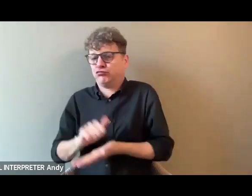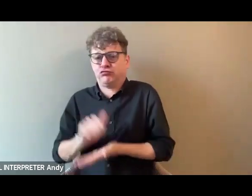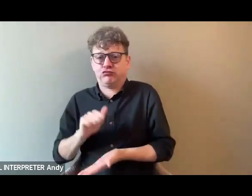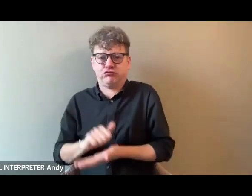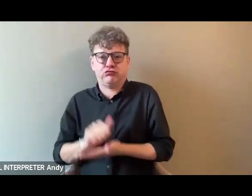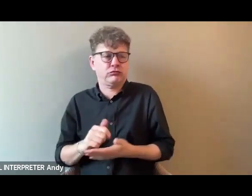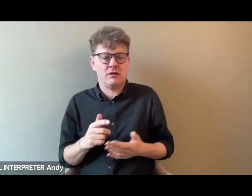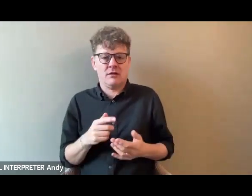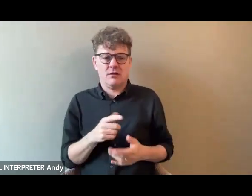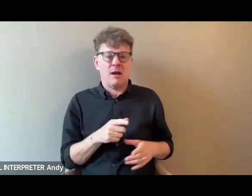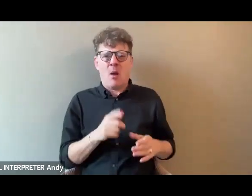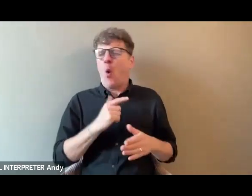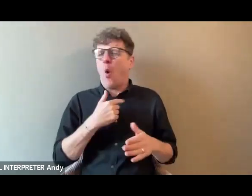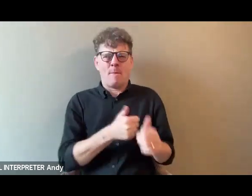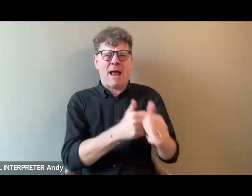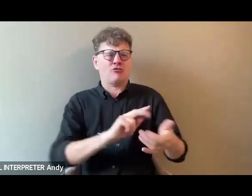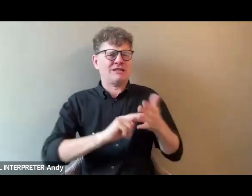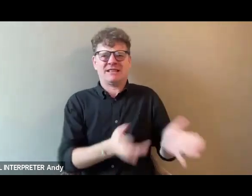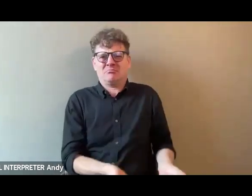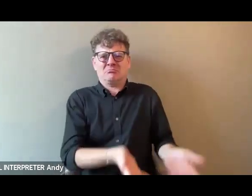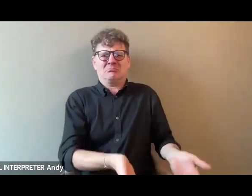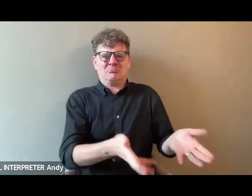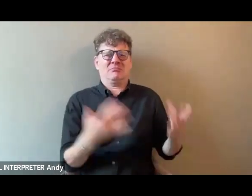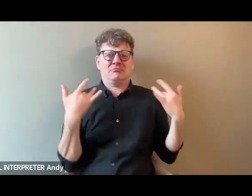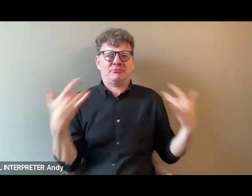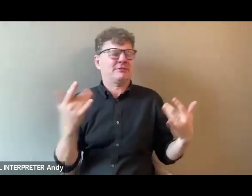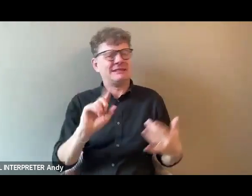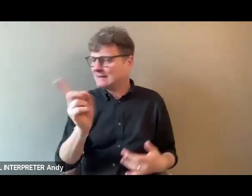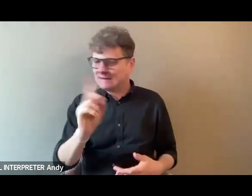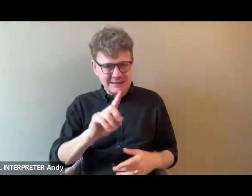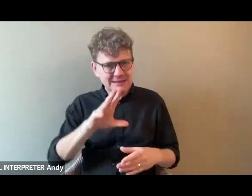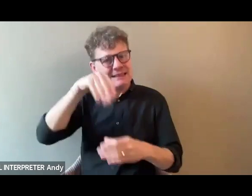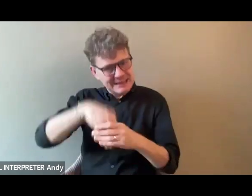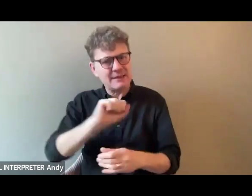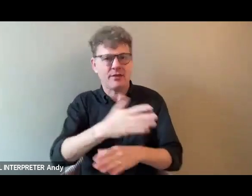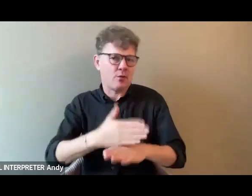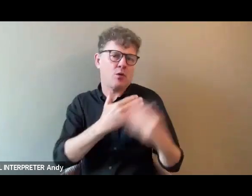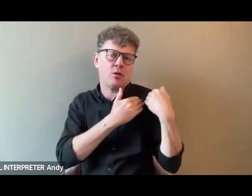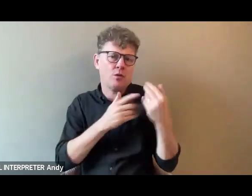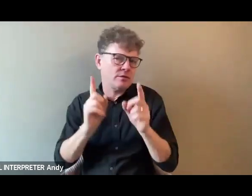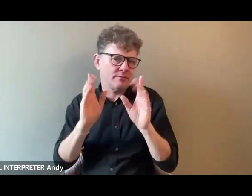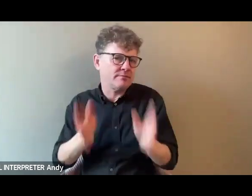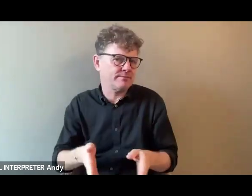mentoring scheme, and it is very much not as simple as that.